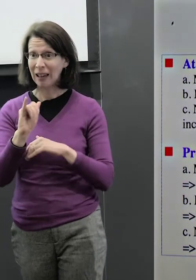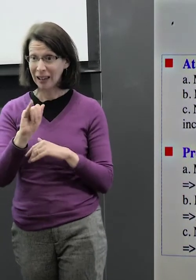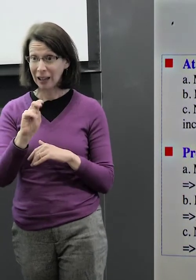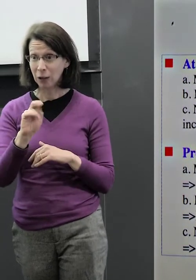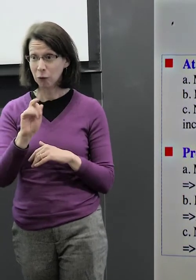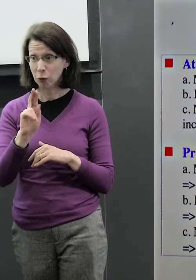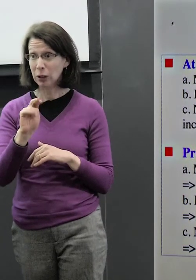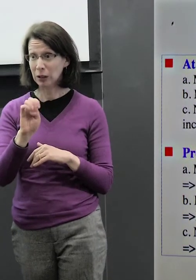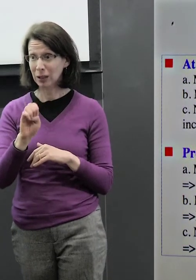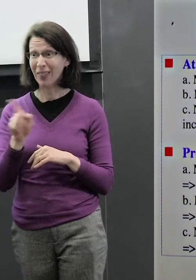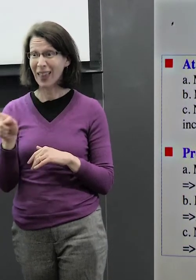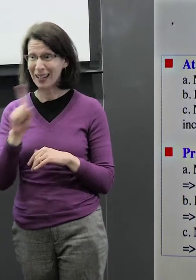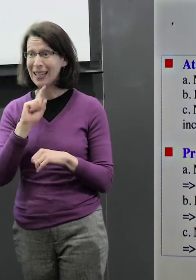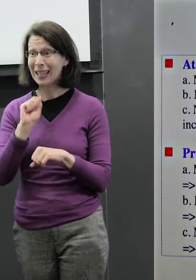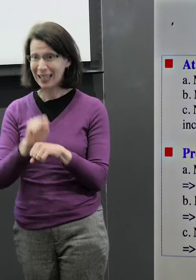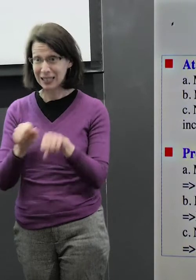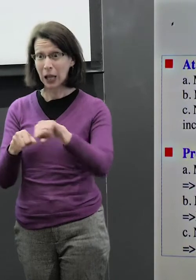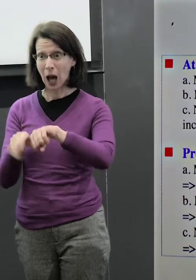incompetent.